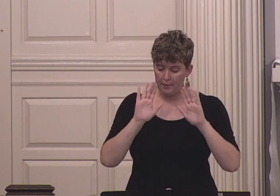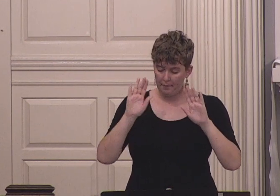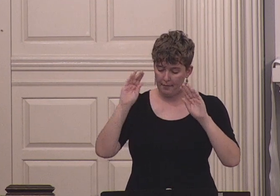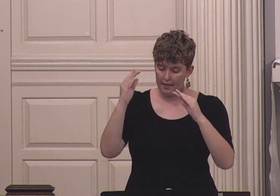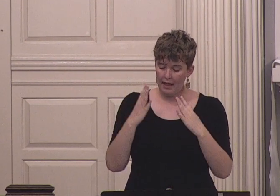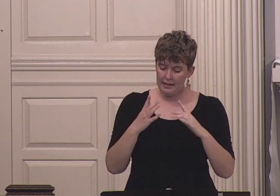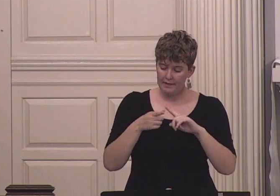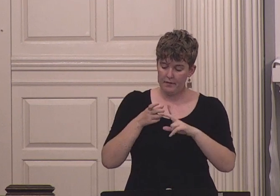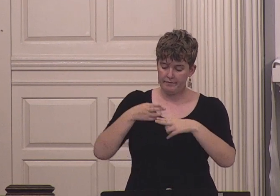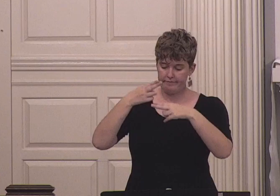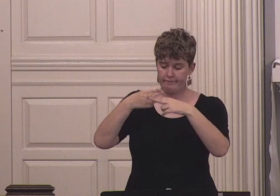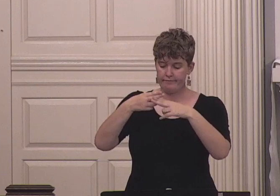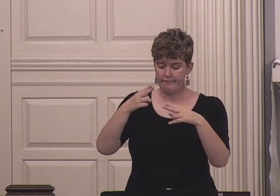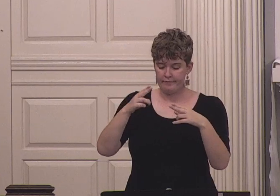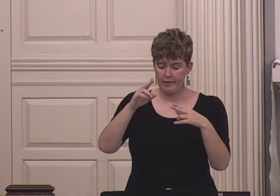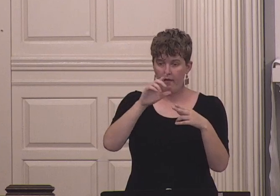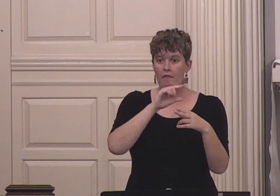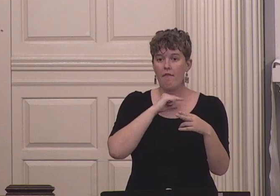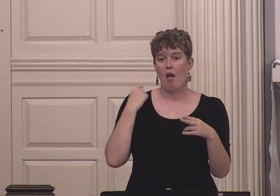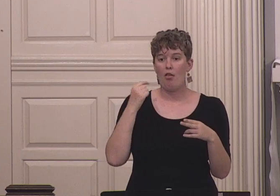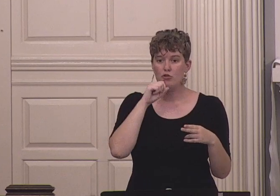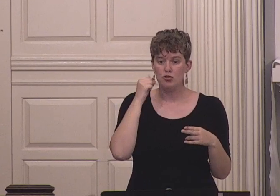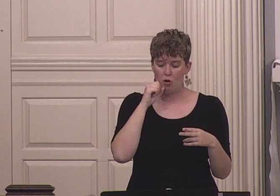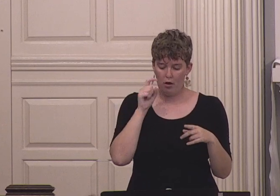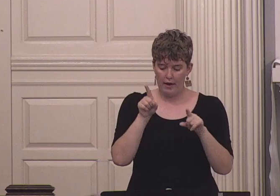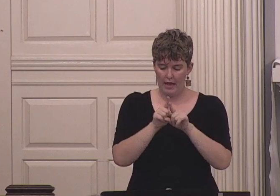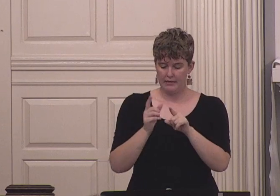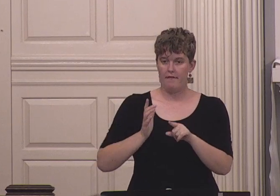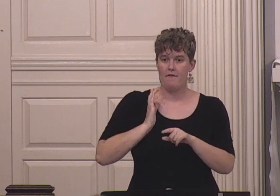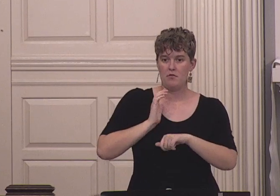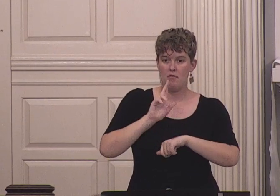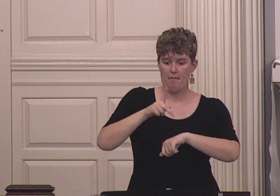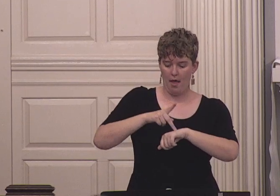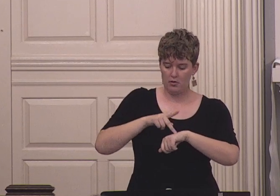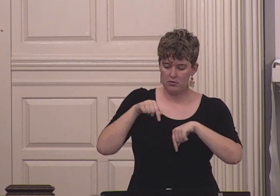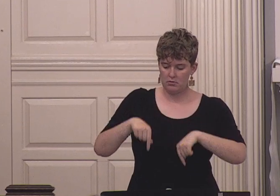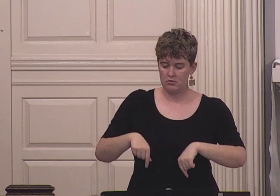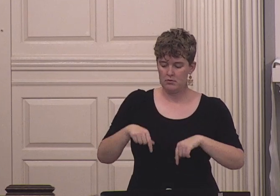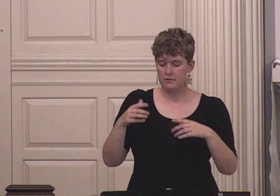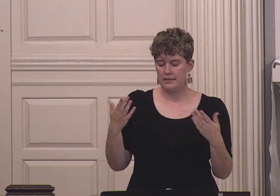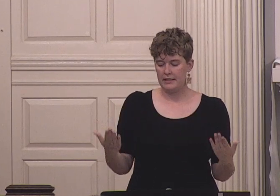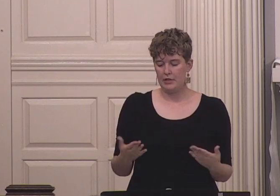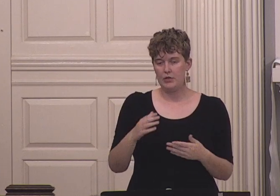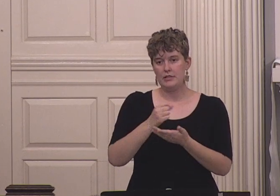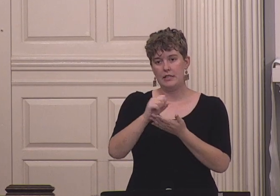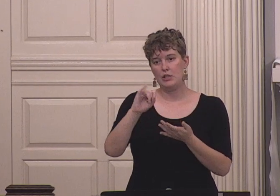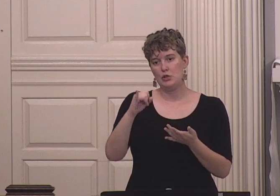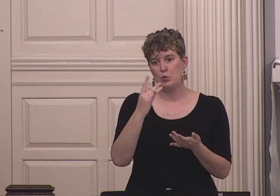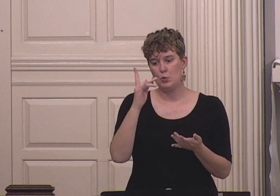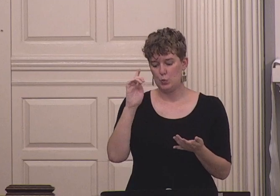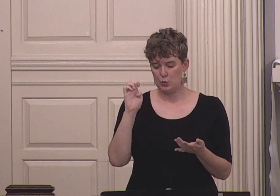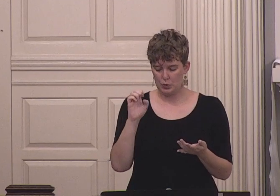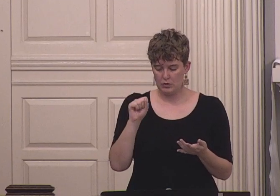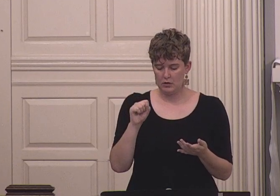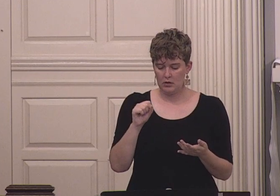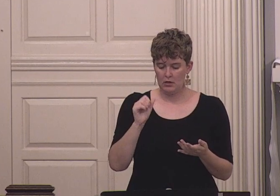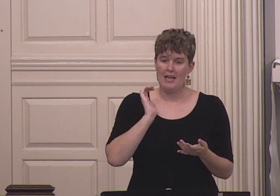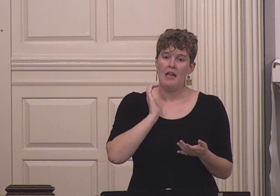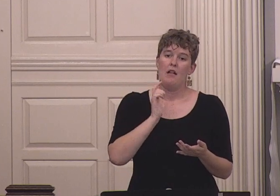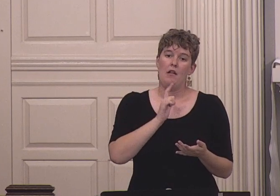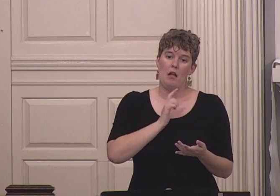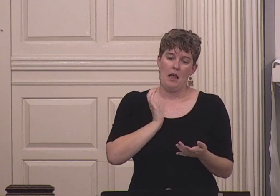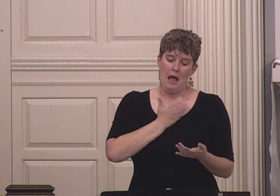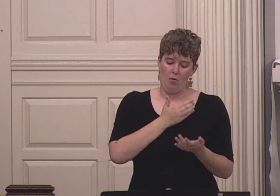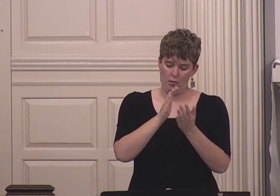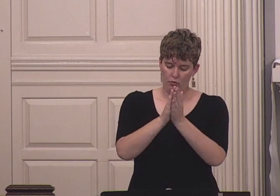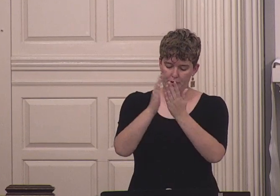now as official pastor of this parish of St. Jude's right here in Waltham. We pray to the Lord. Lord, hear our